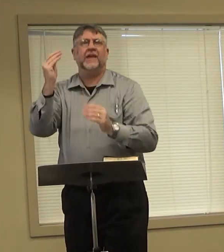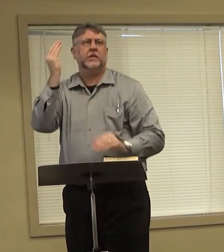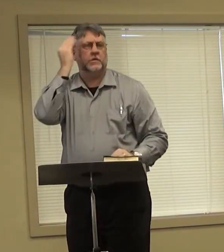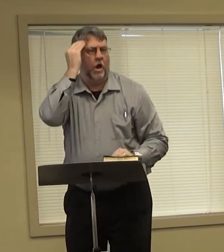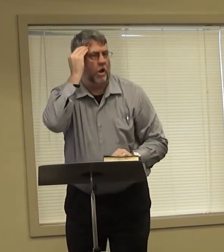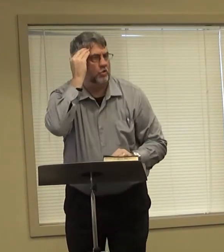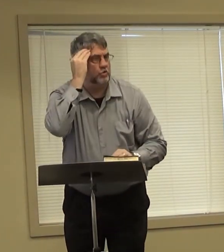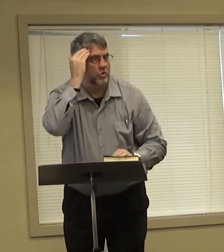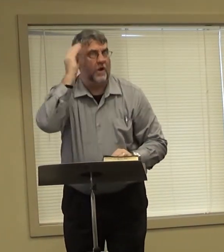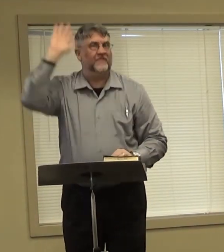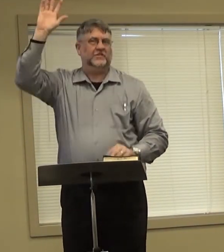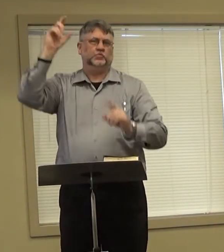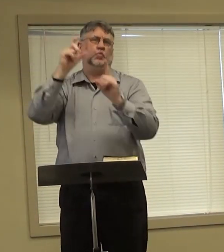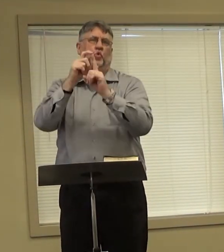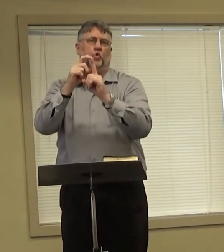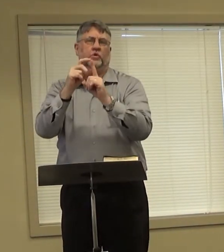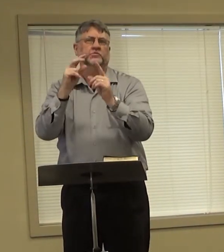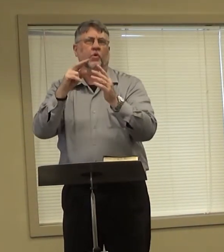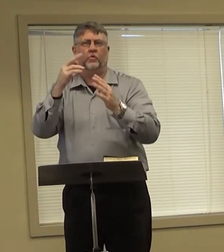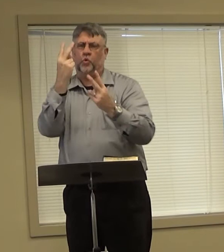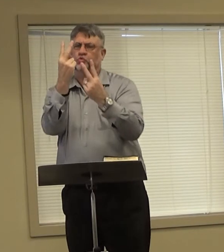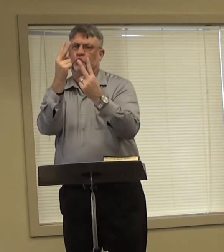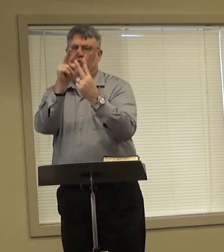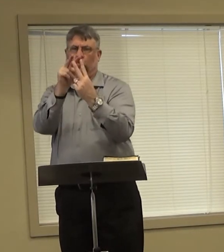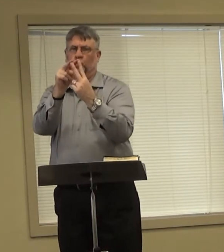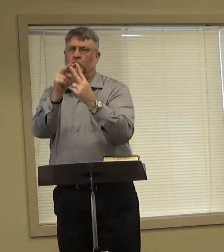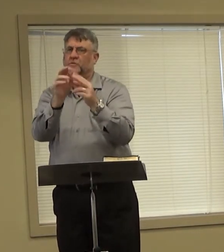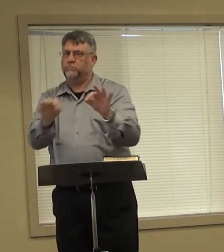kindness. And he gives you knowledge of his word.